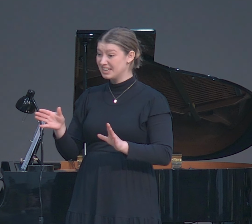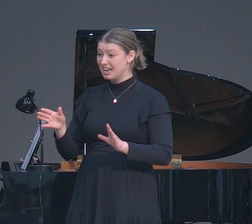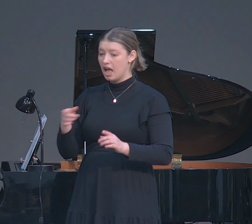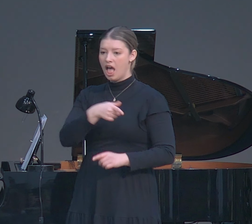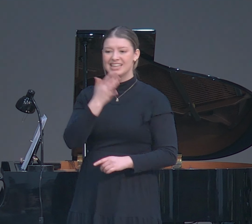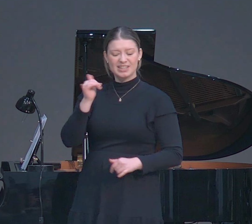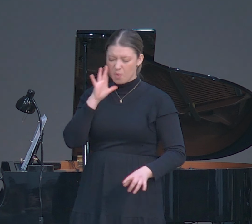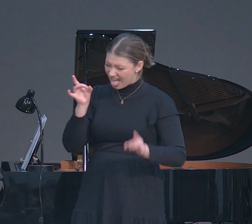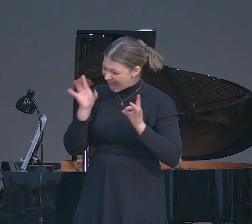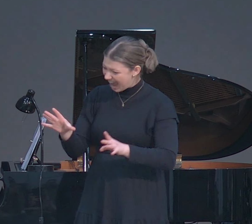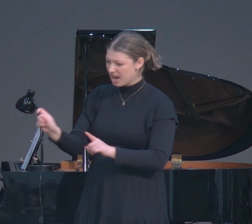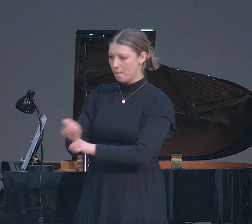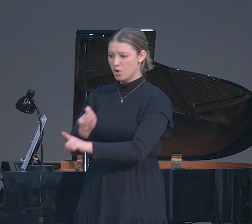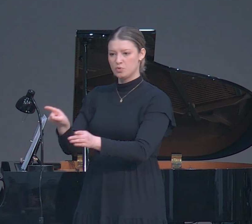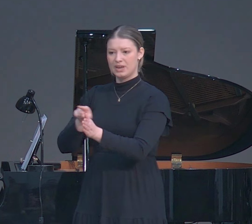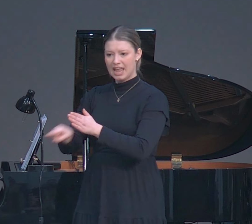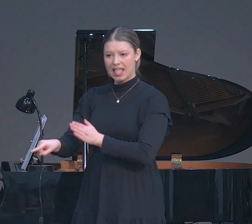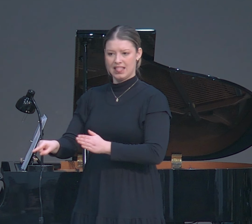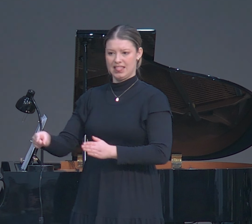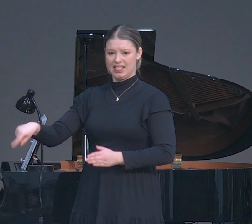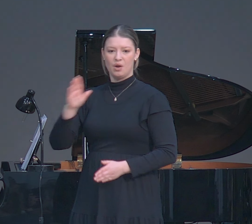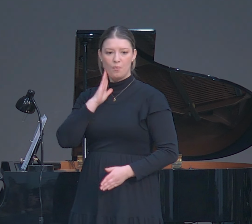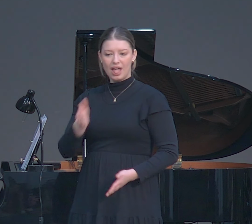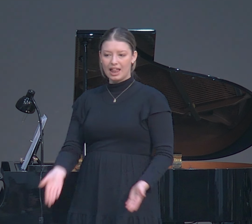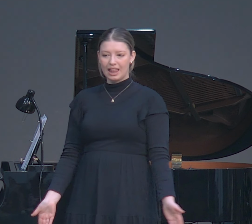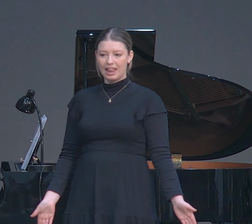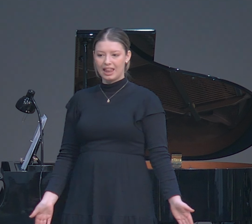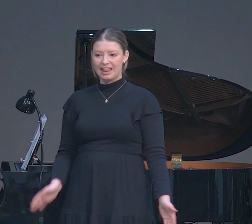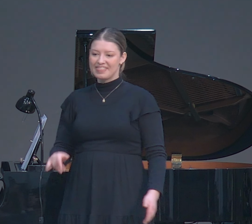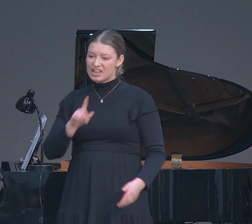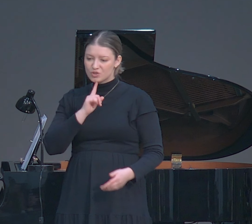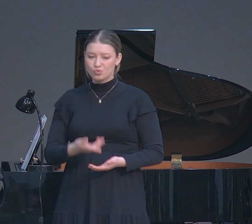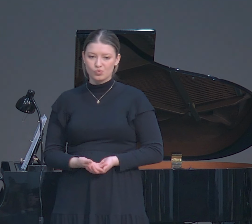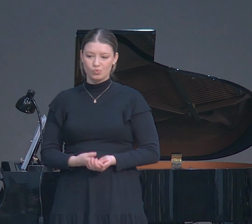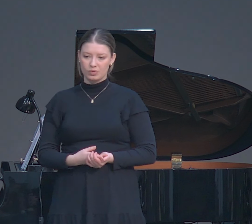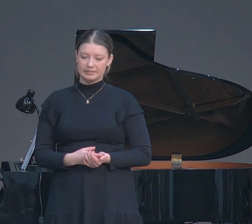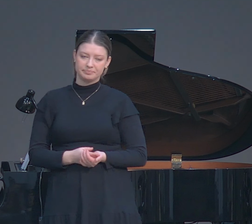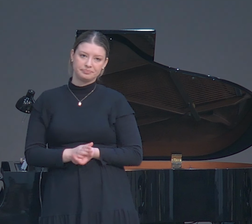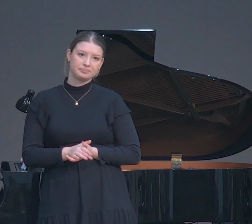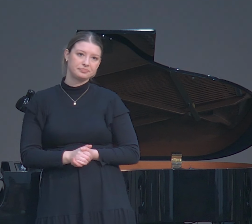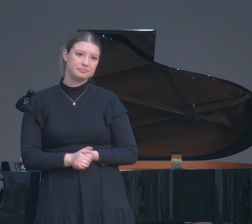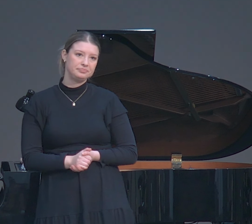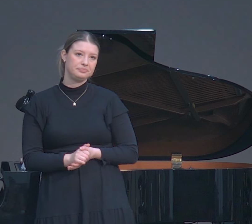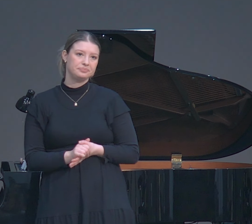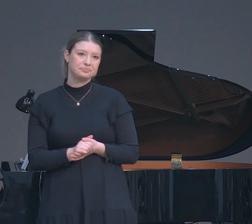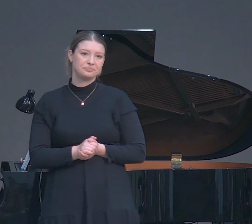They're still going to kill. That's the reality of the mission.